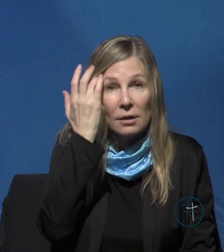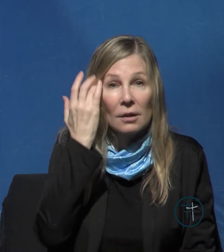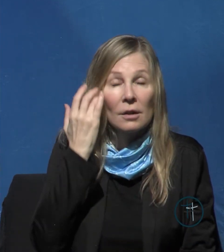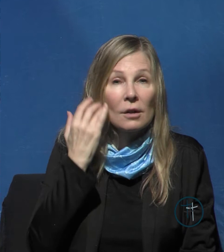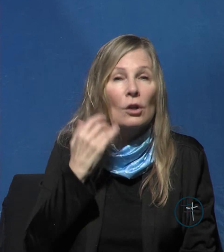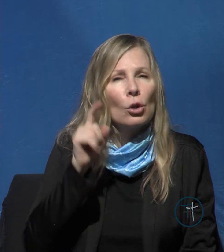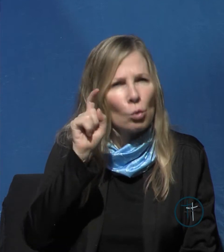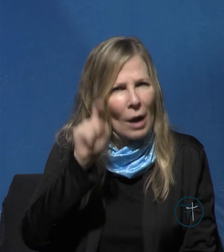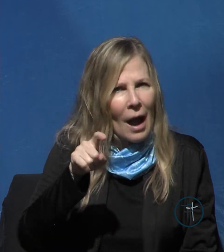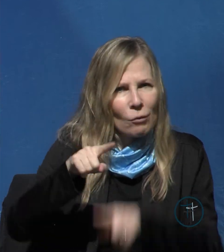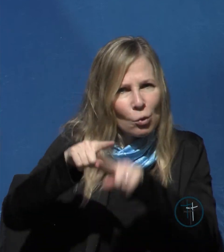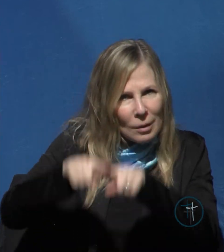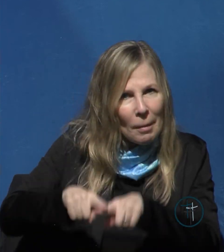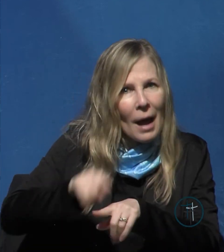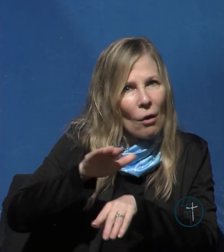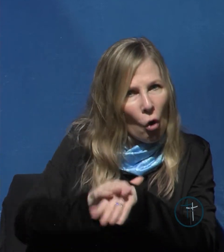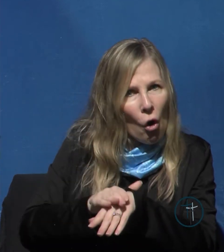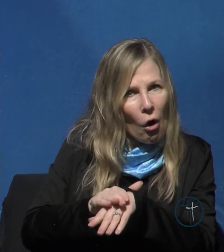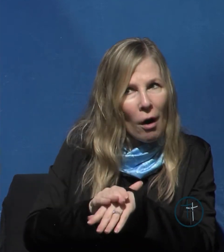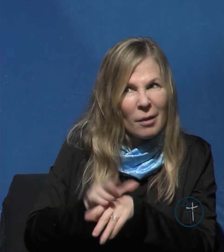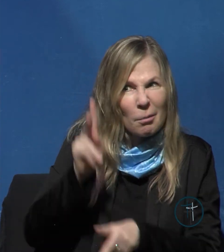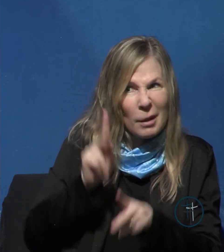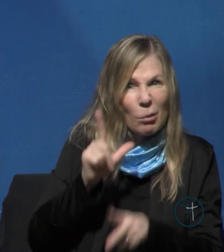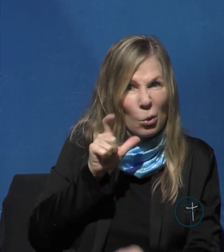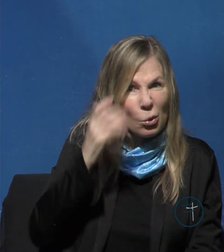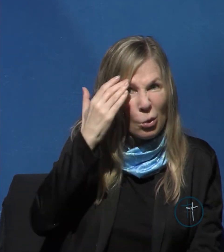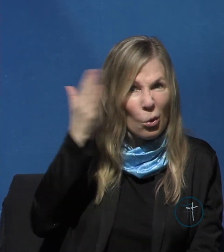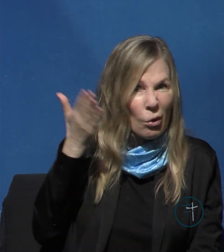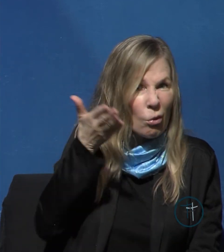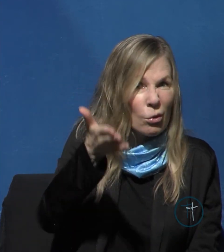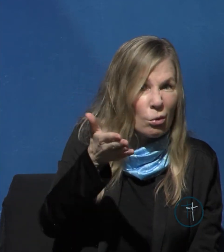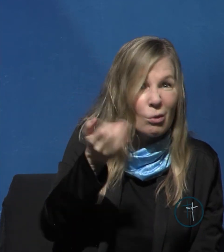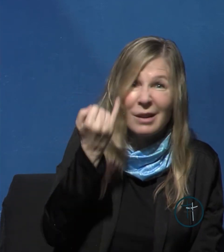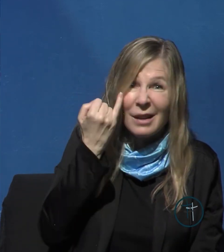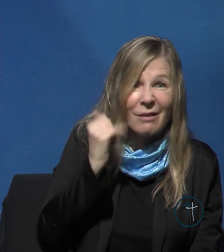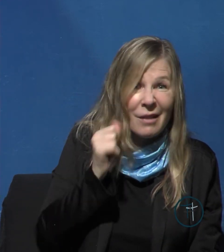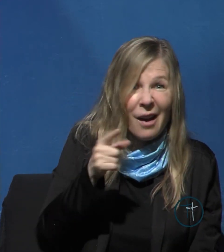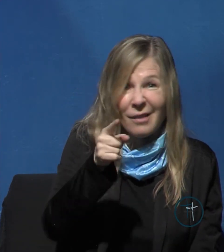you had to depend on the generosity of strangers or else you were out of luck.